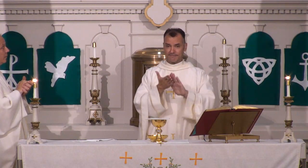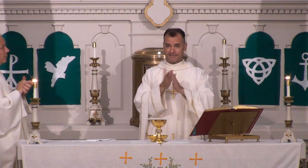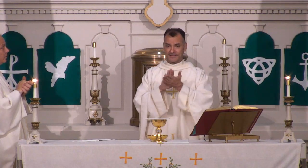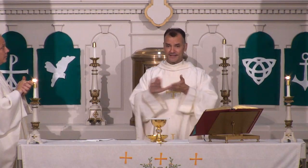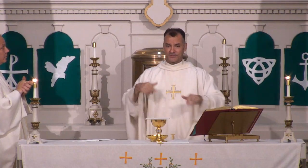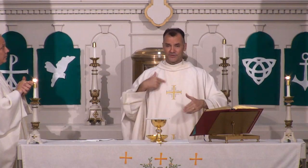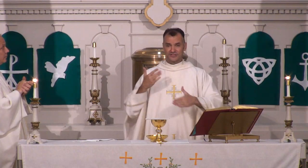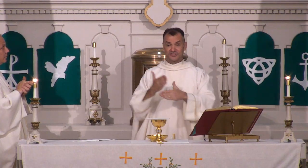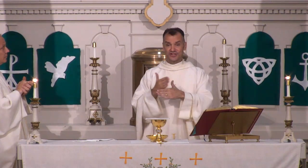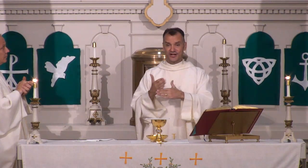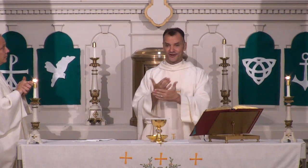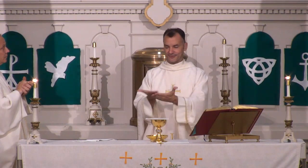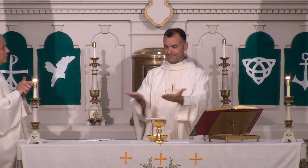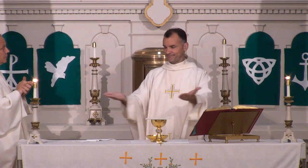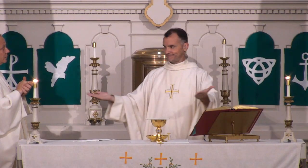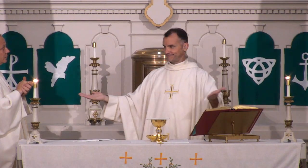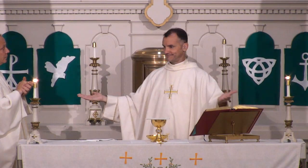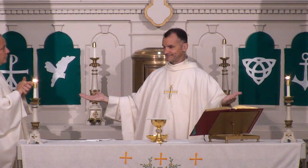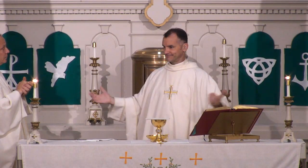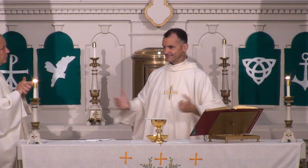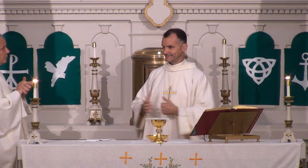Let us offer each other a sign of peace.